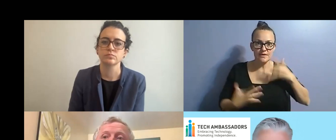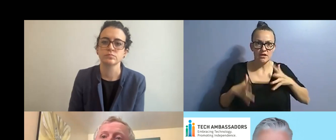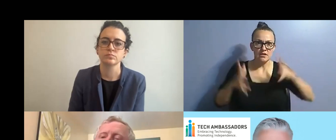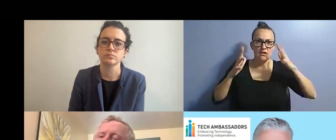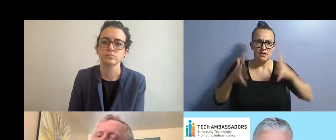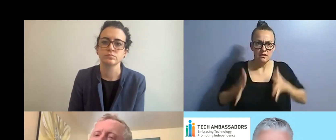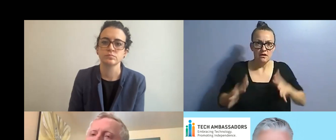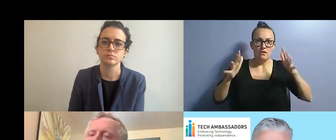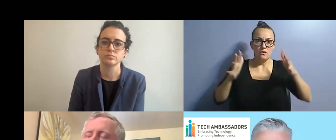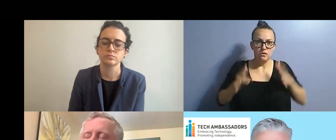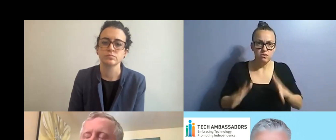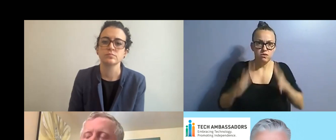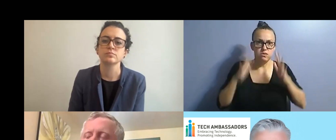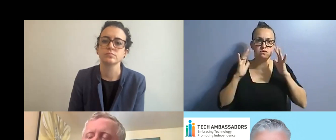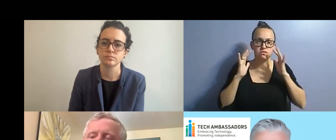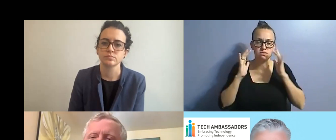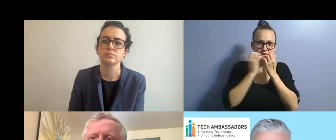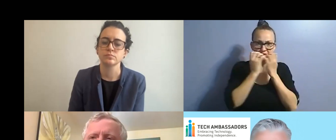have a,